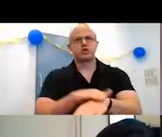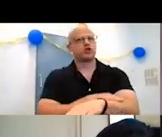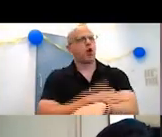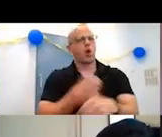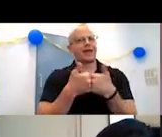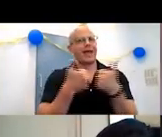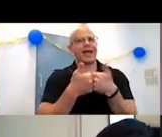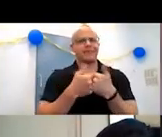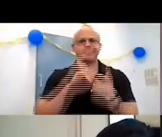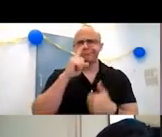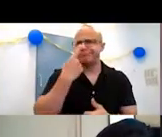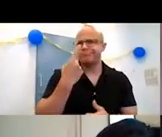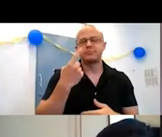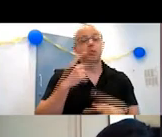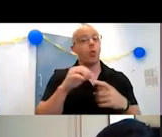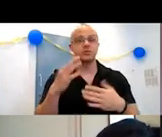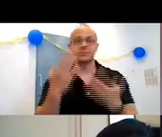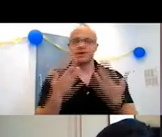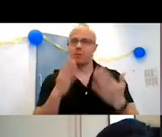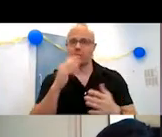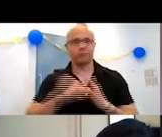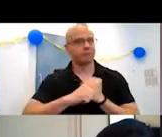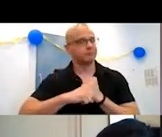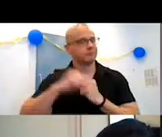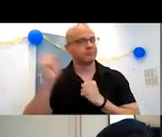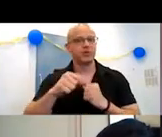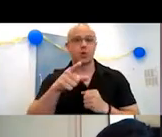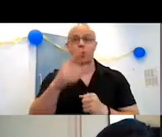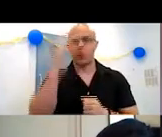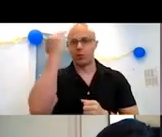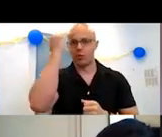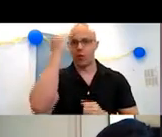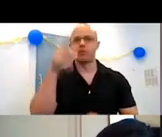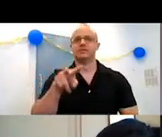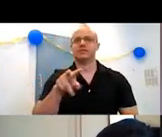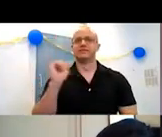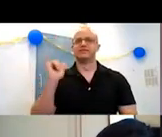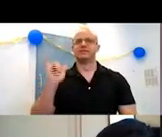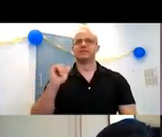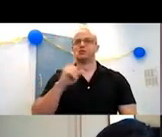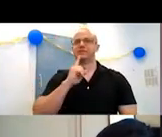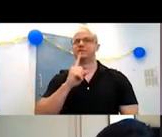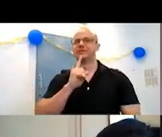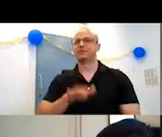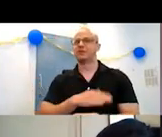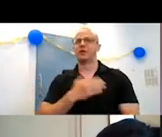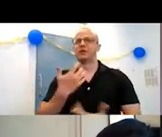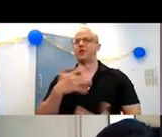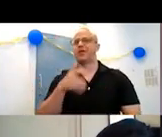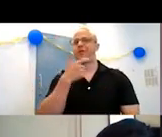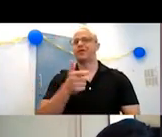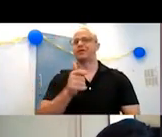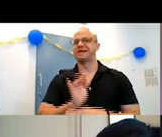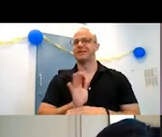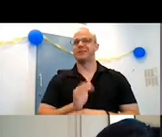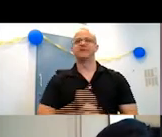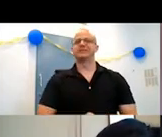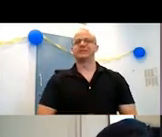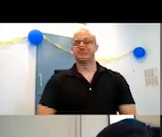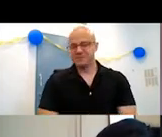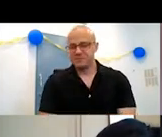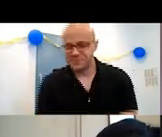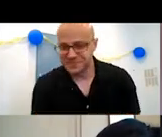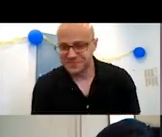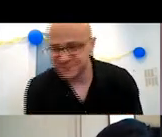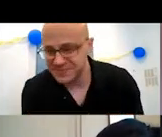situation and what you're explaining to the other person. So just so you know, if